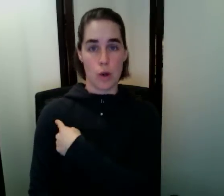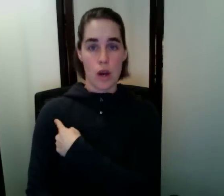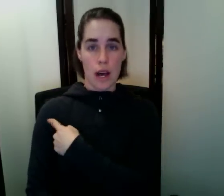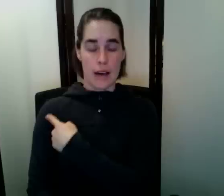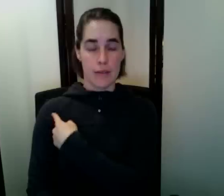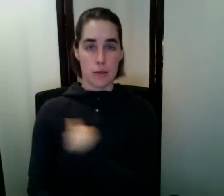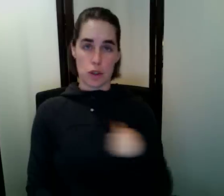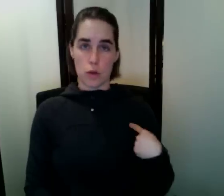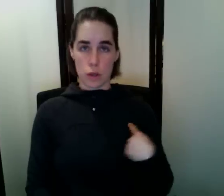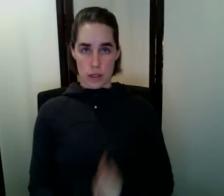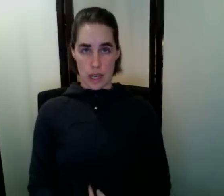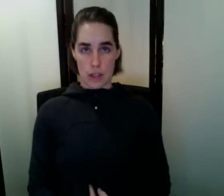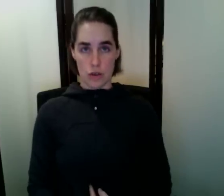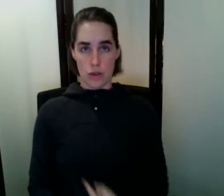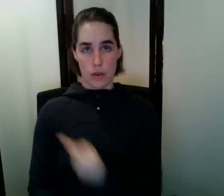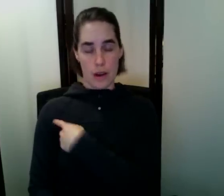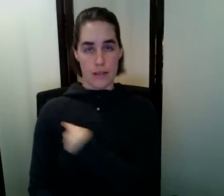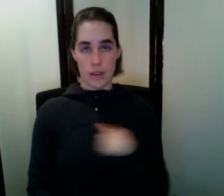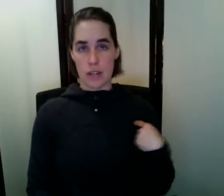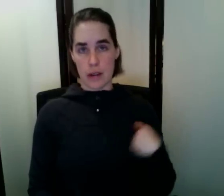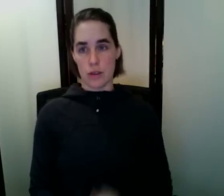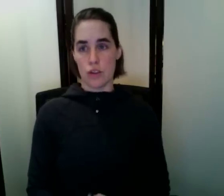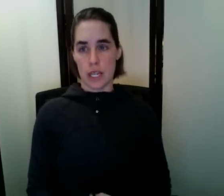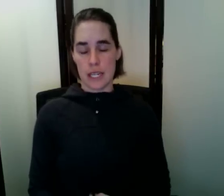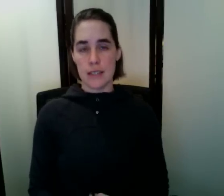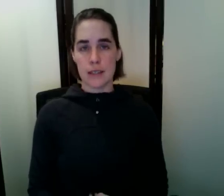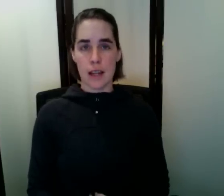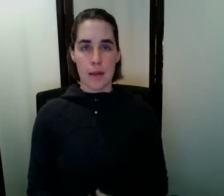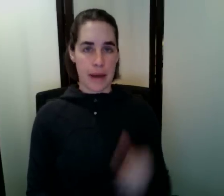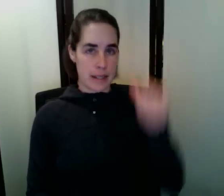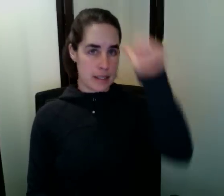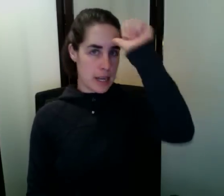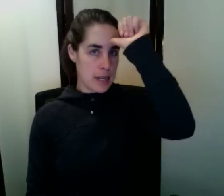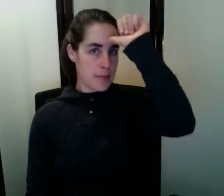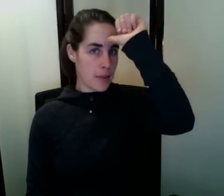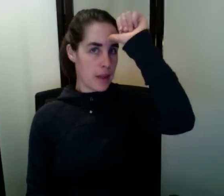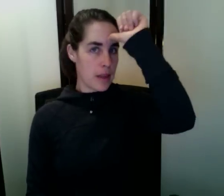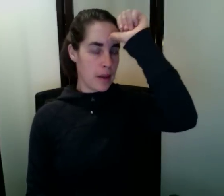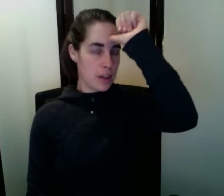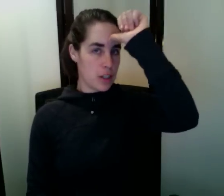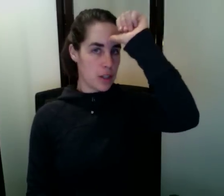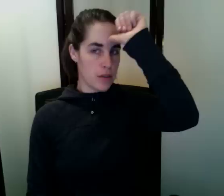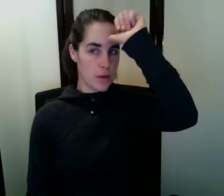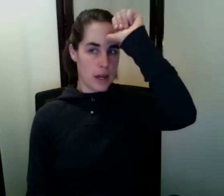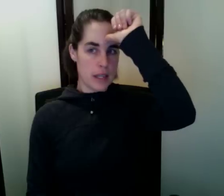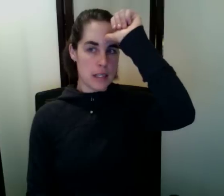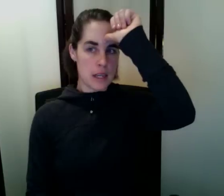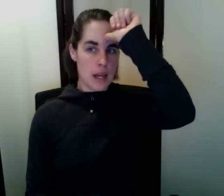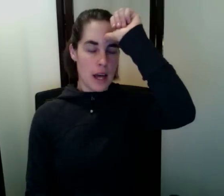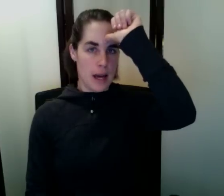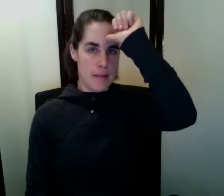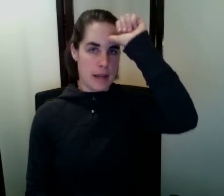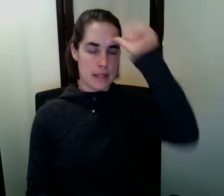from your shoulders and finger down so Chinese Pakistani a thumb at your forehead Mexican